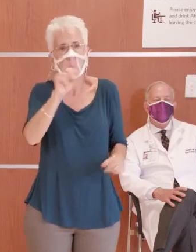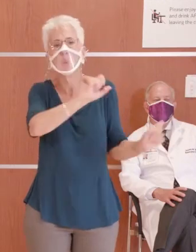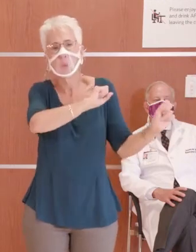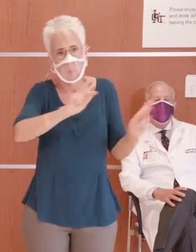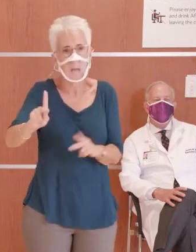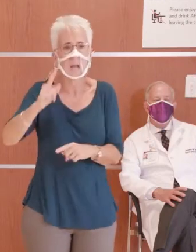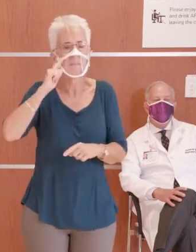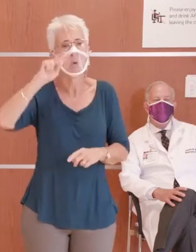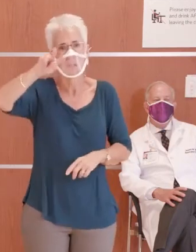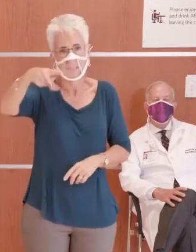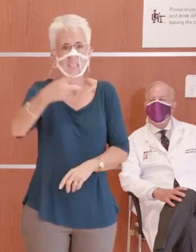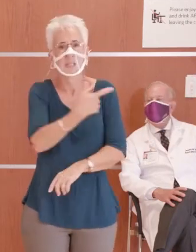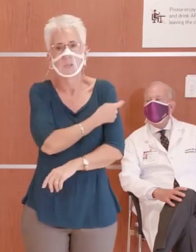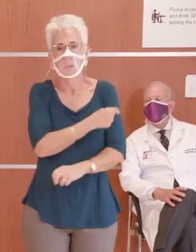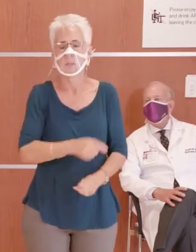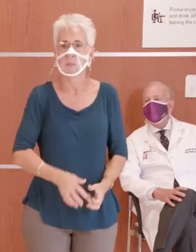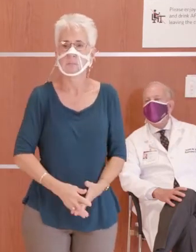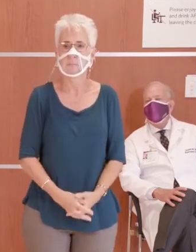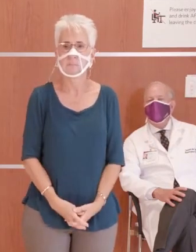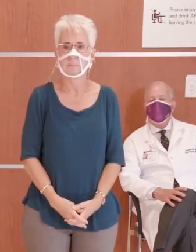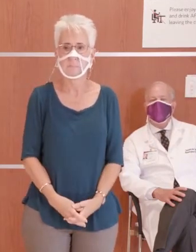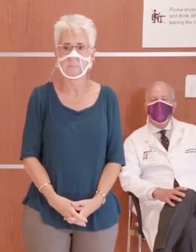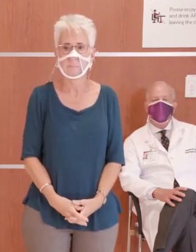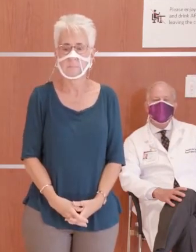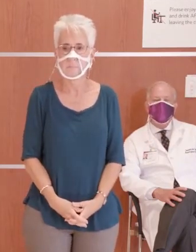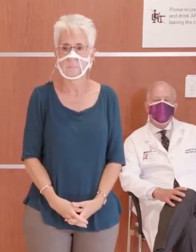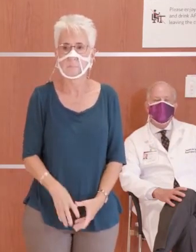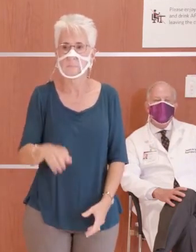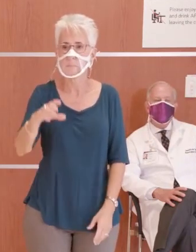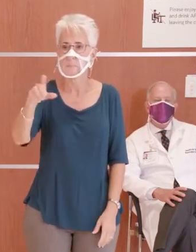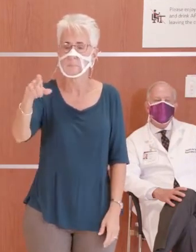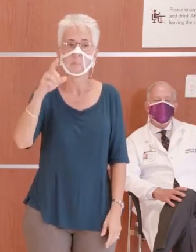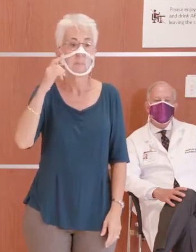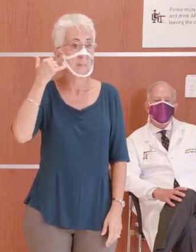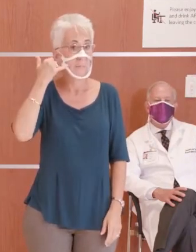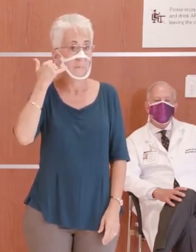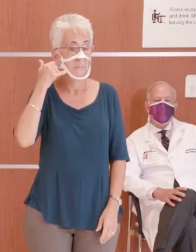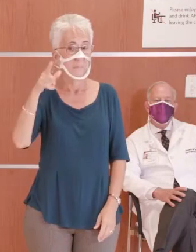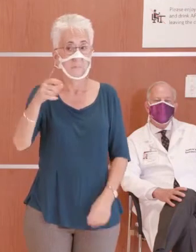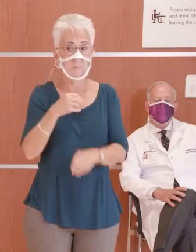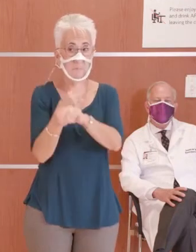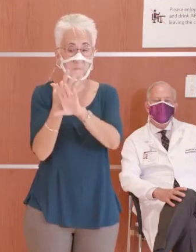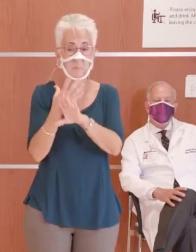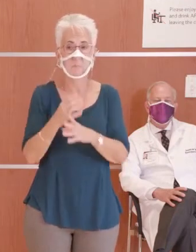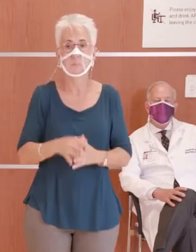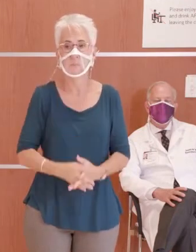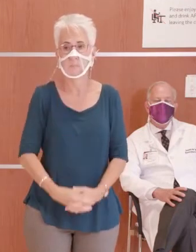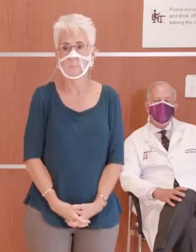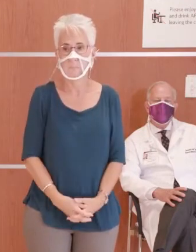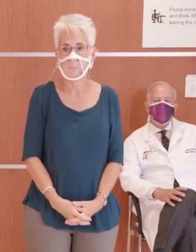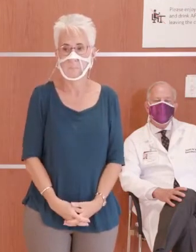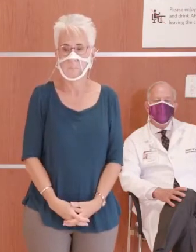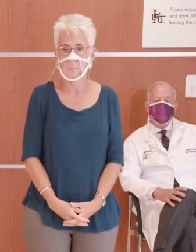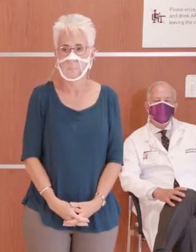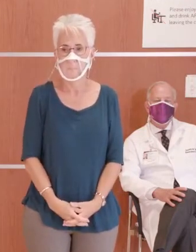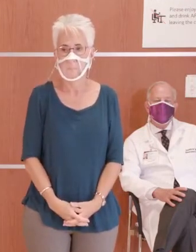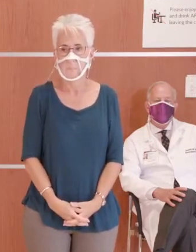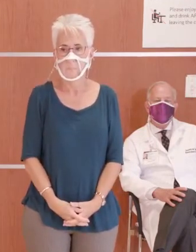second doses. Thank you. Okay, next we have Scott Beveridge online from the Observer Reporter.